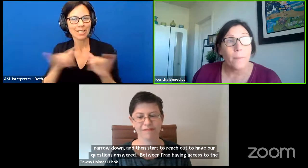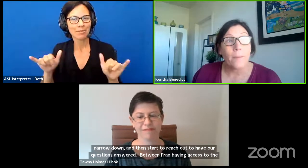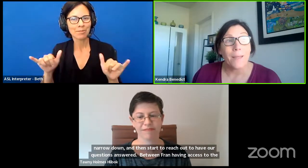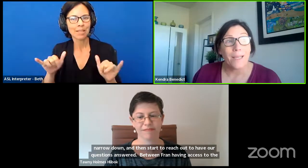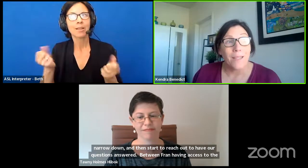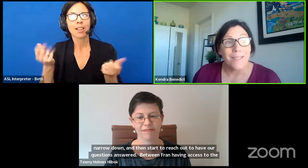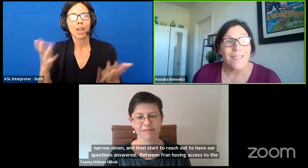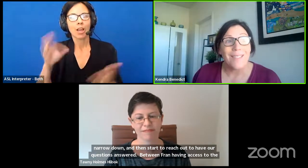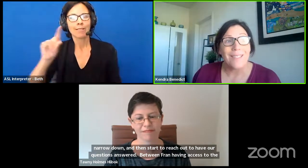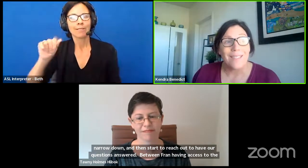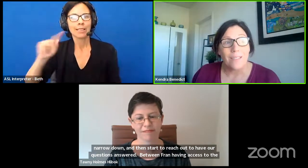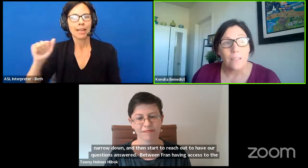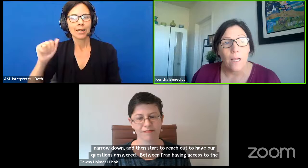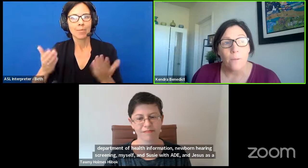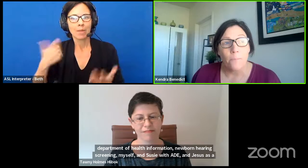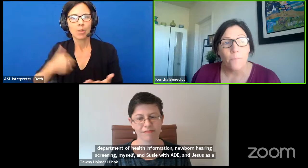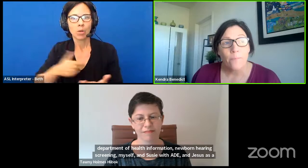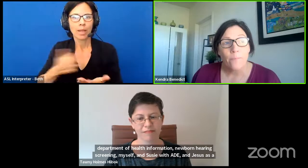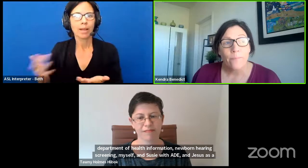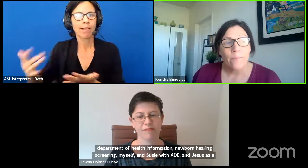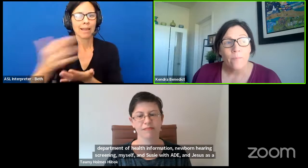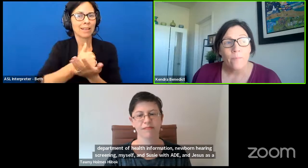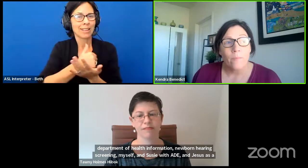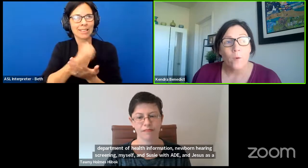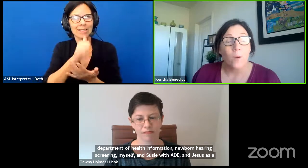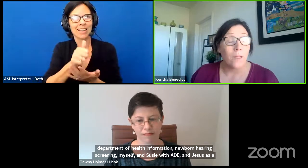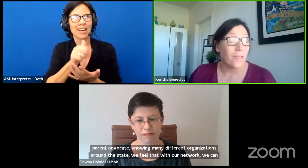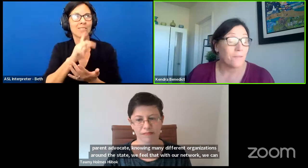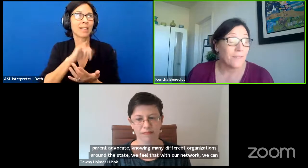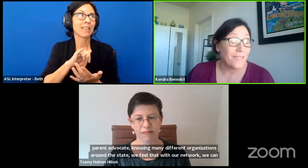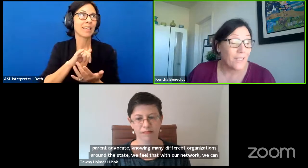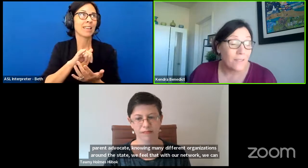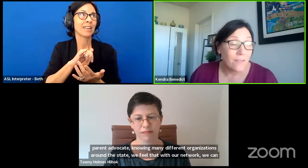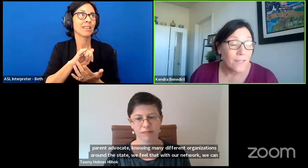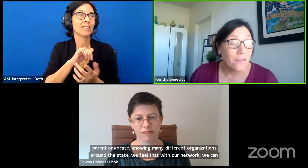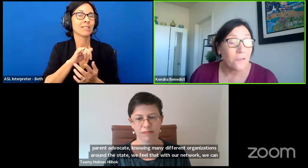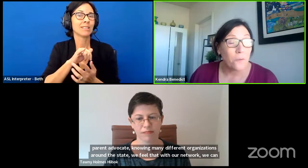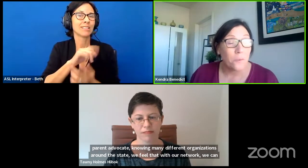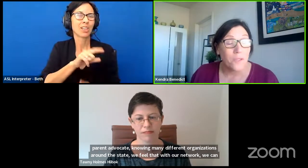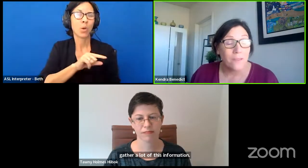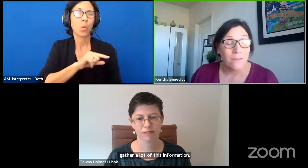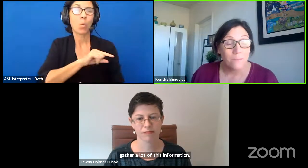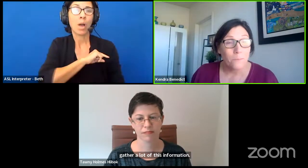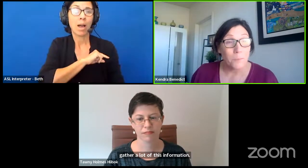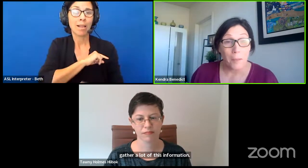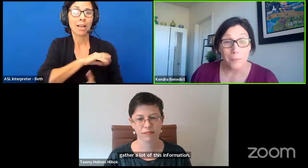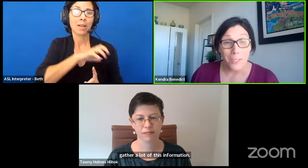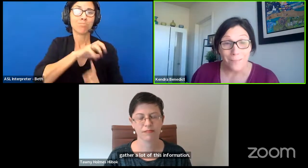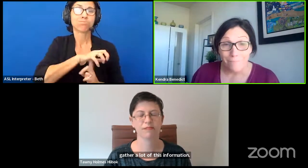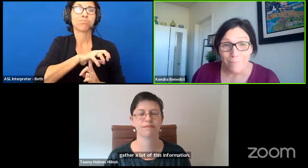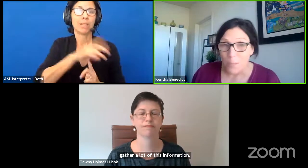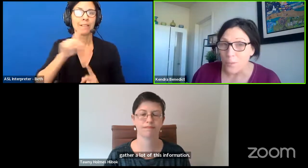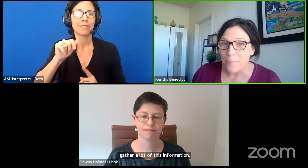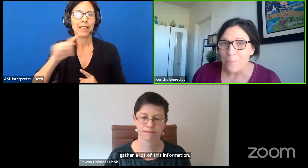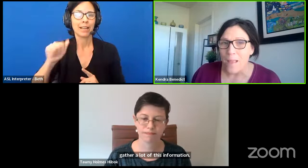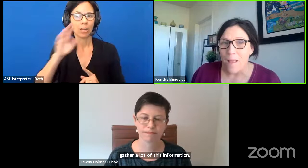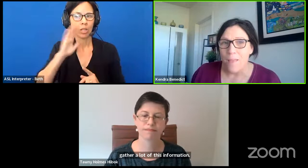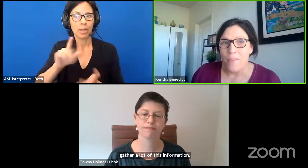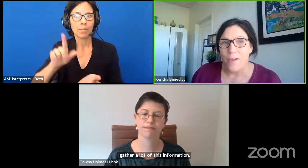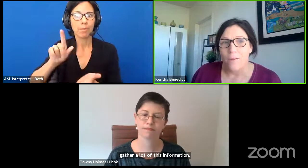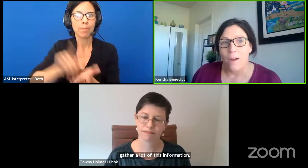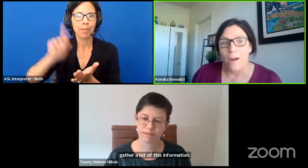data that we may be collecting isn't the quality of data, say, that you would be publishing